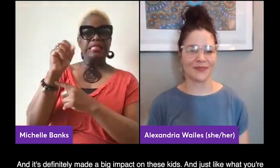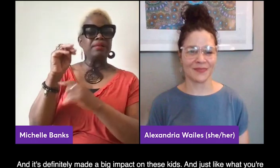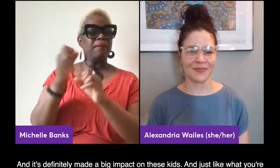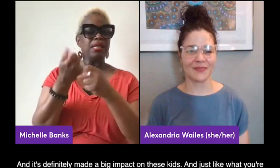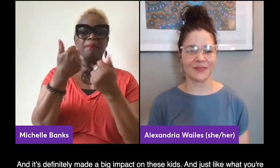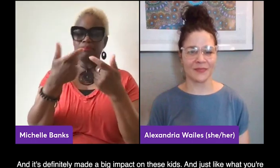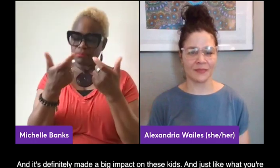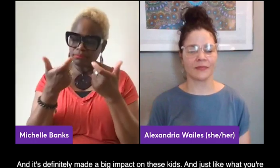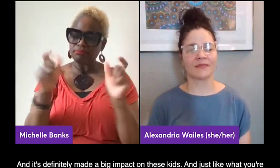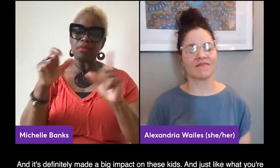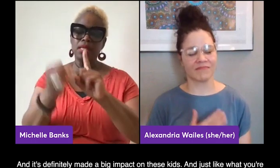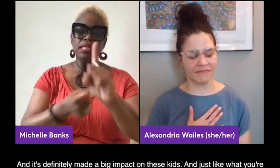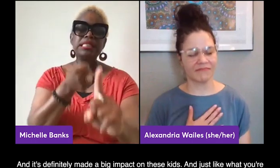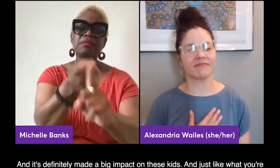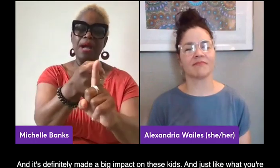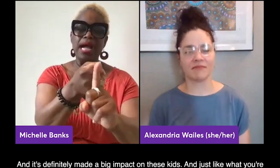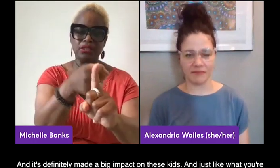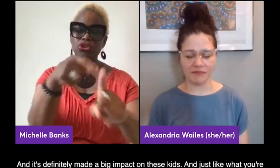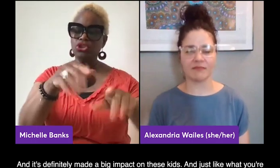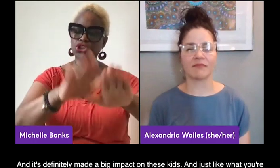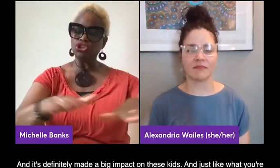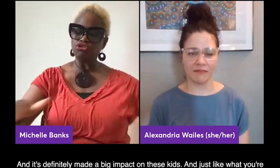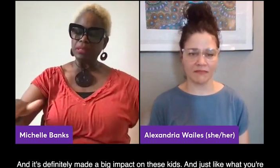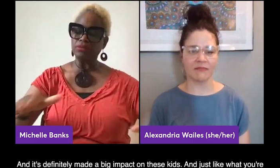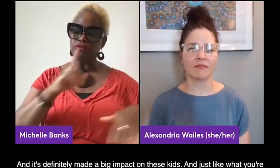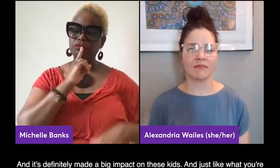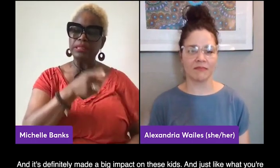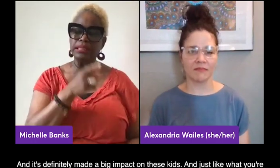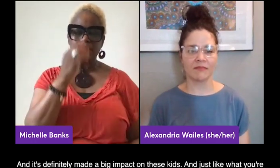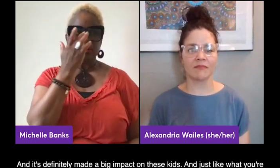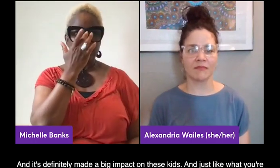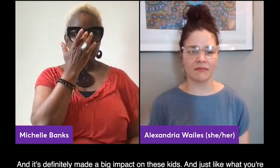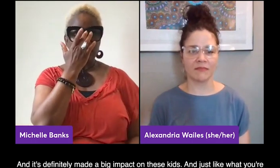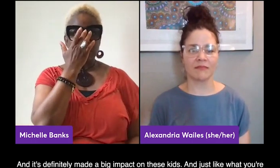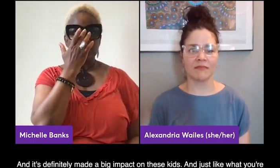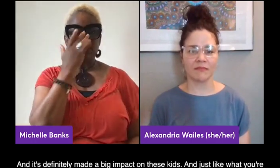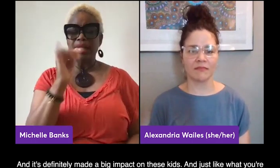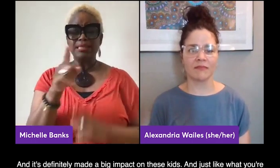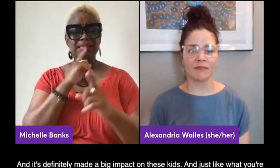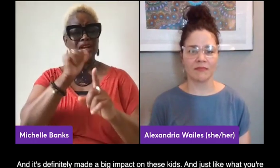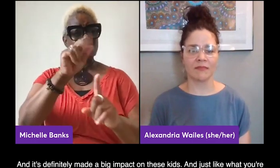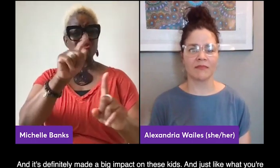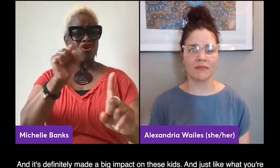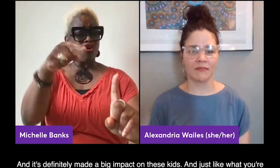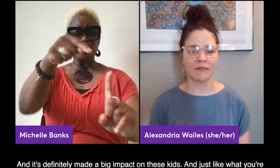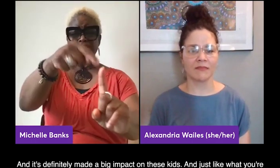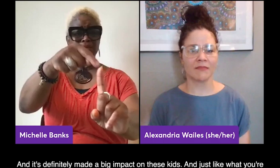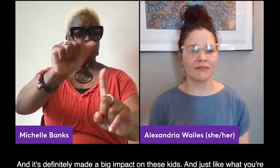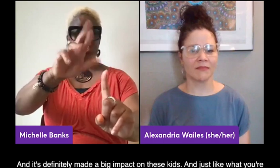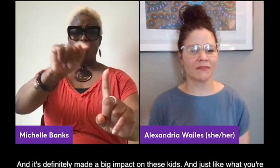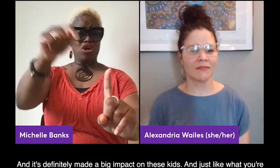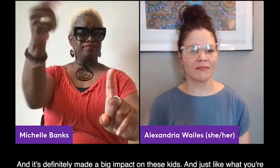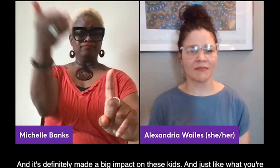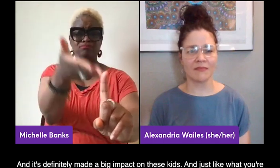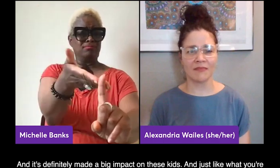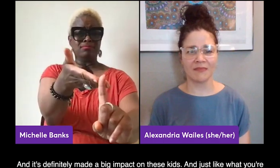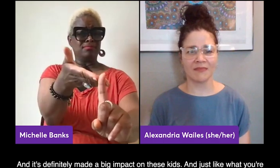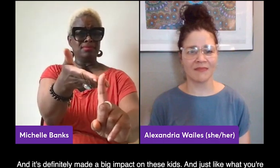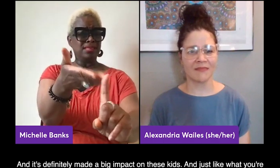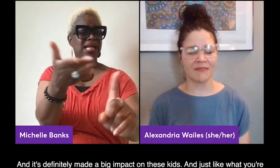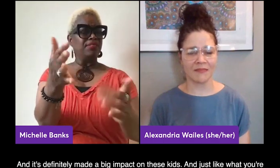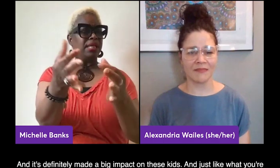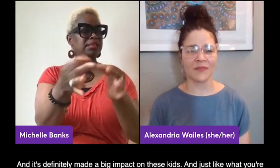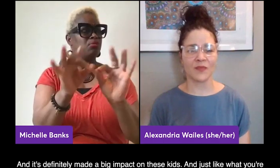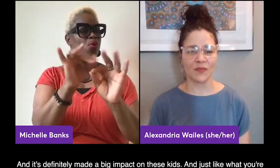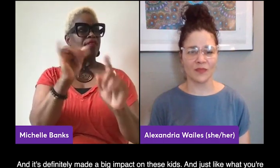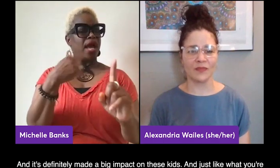And it's definitely made a big impact on these kids. And just like what you're saying about art,